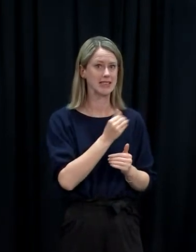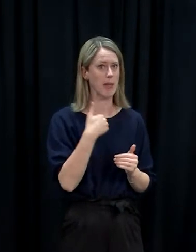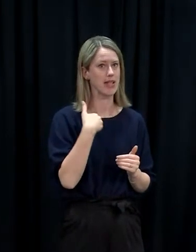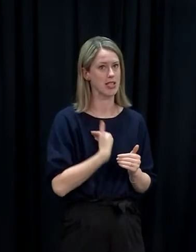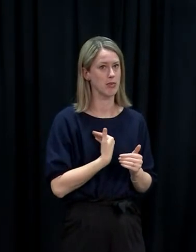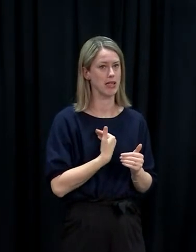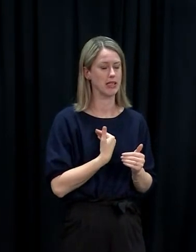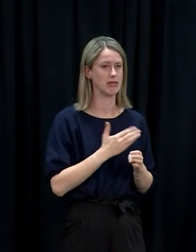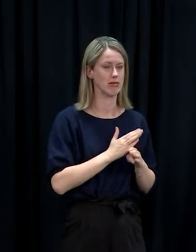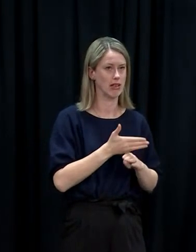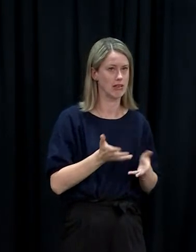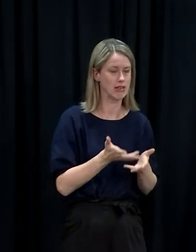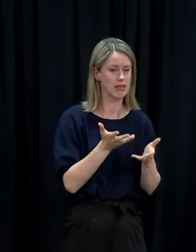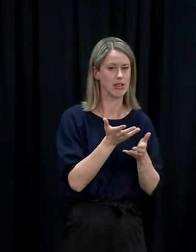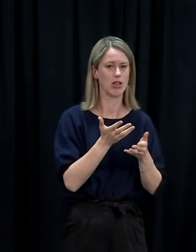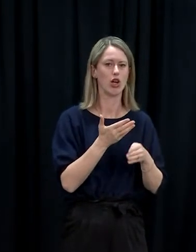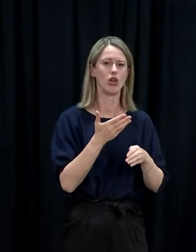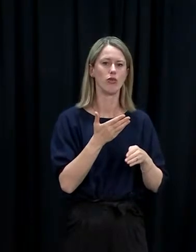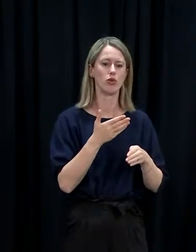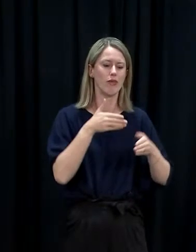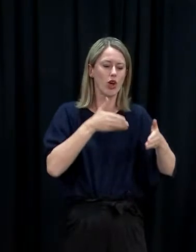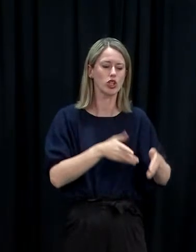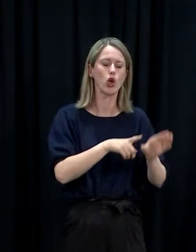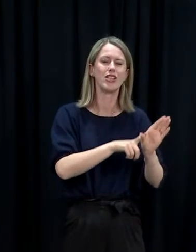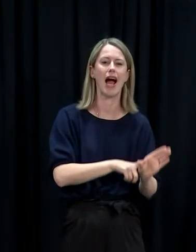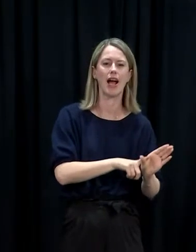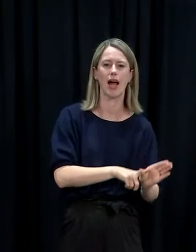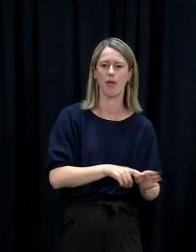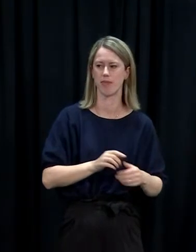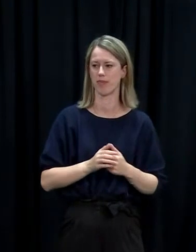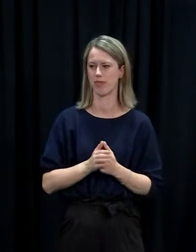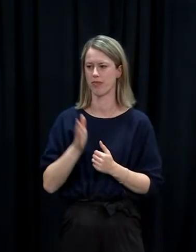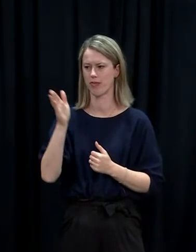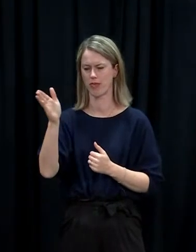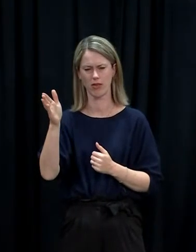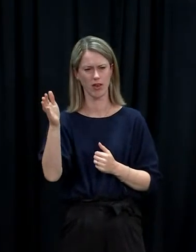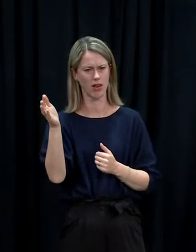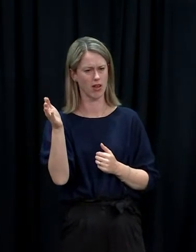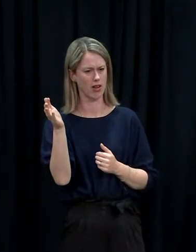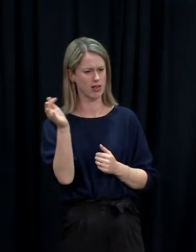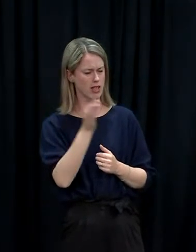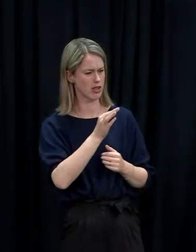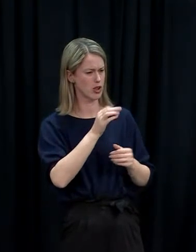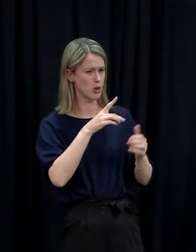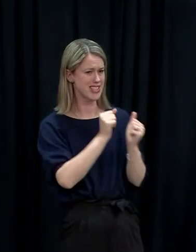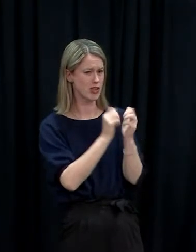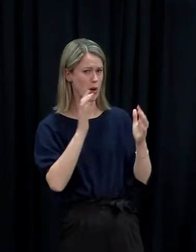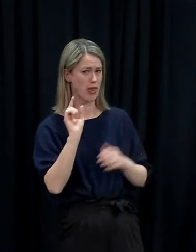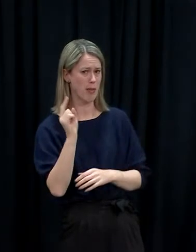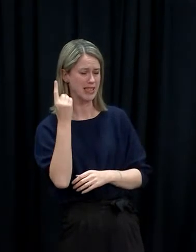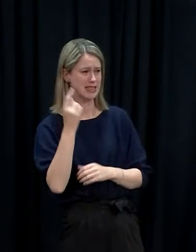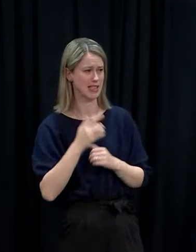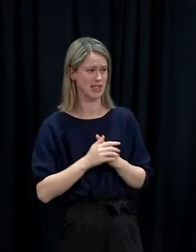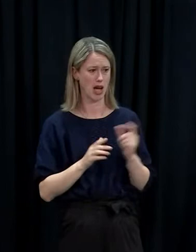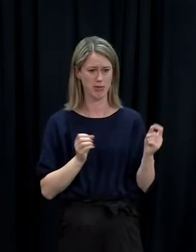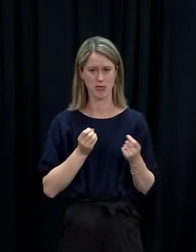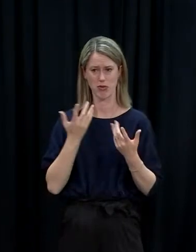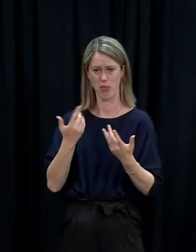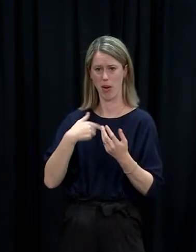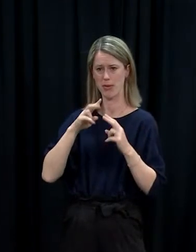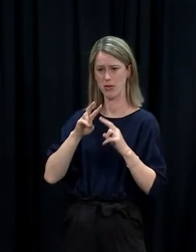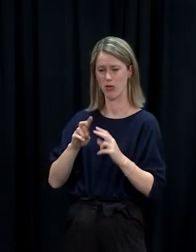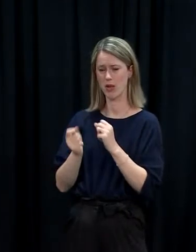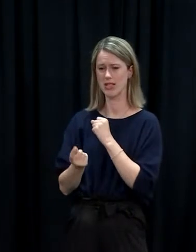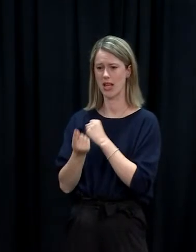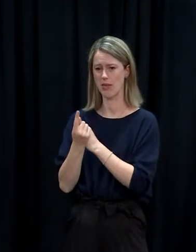little harder than others, is to get the rates up amongst younger age groups. With all due respect, the question was obviously wrong. Do you disagree with them? I'm just giving you my view on